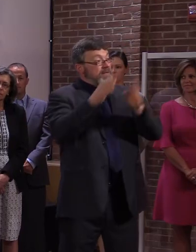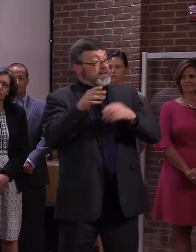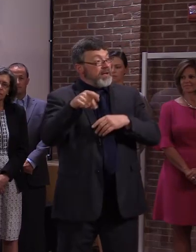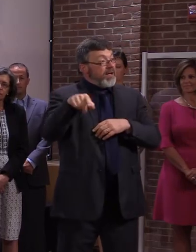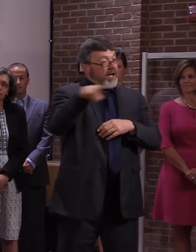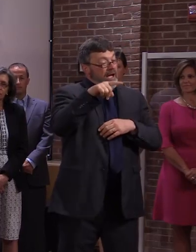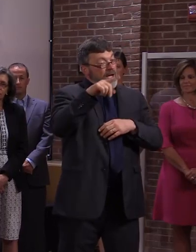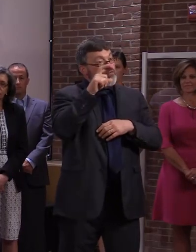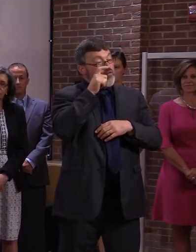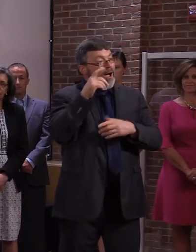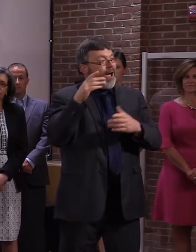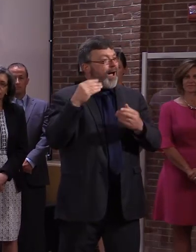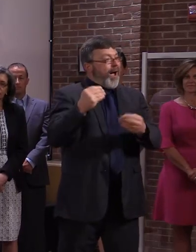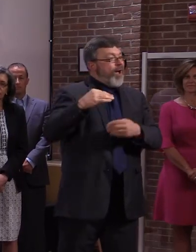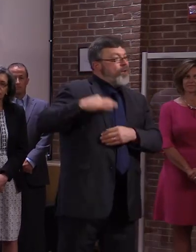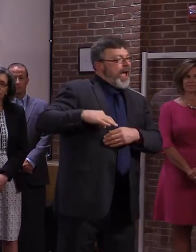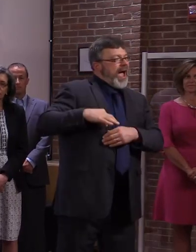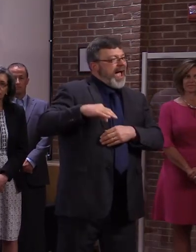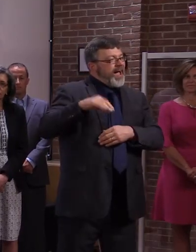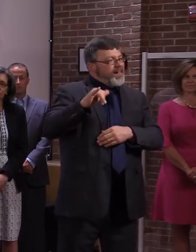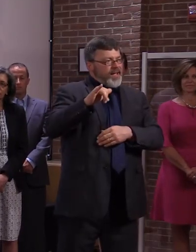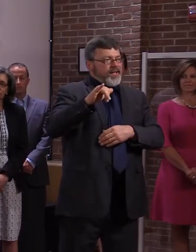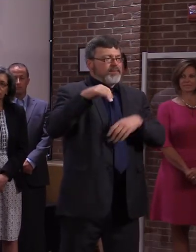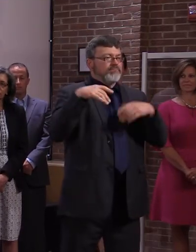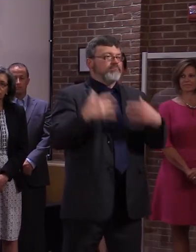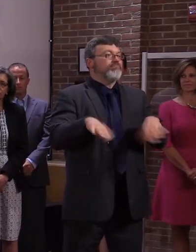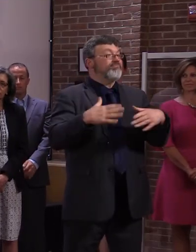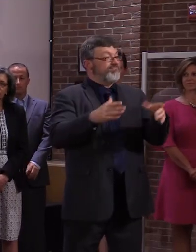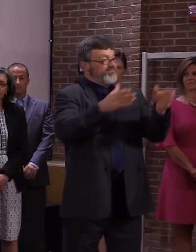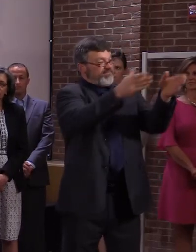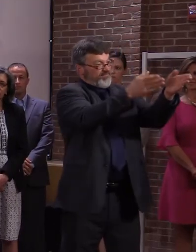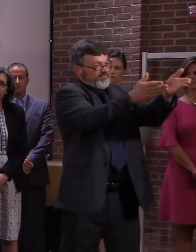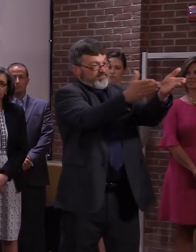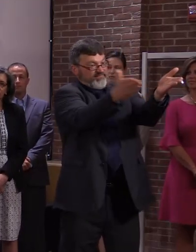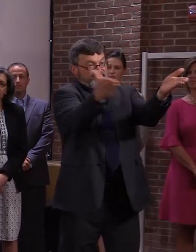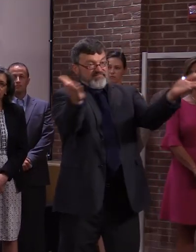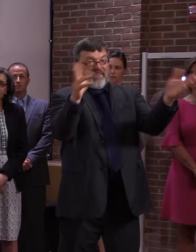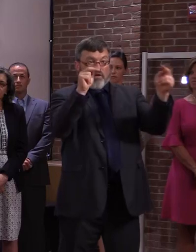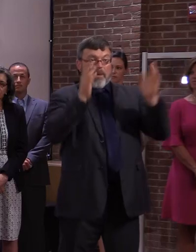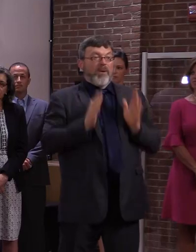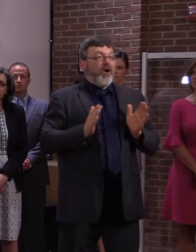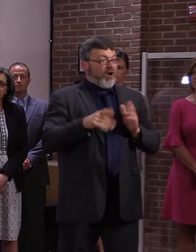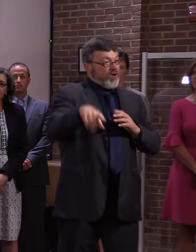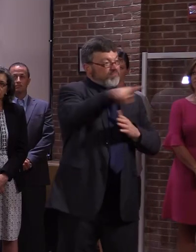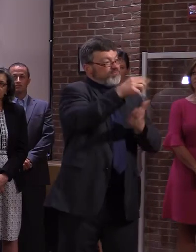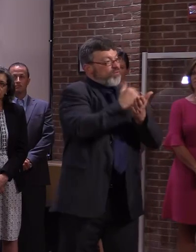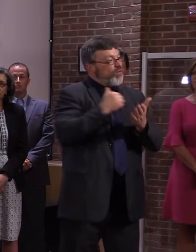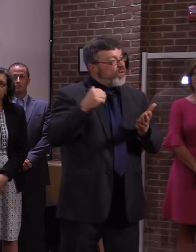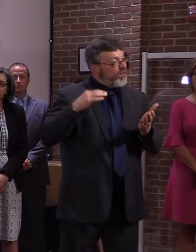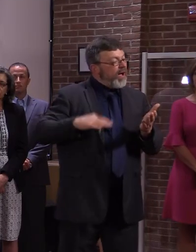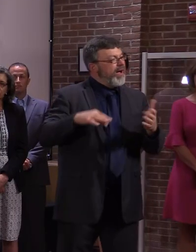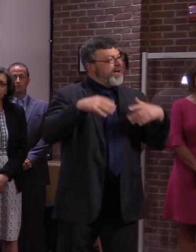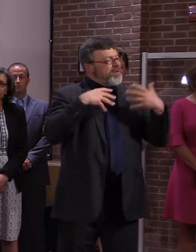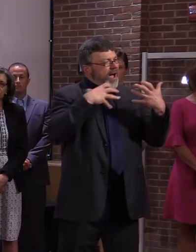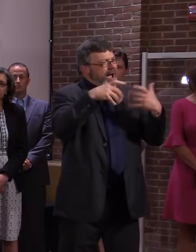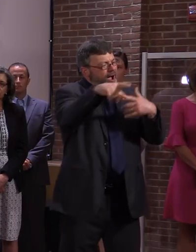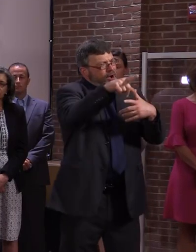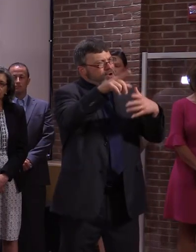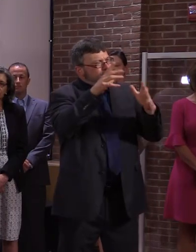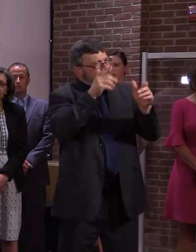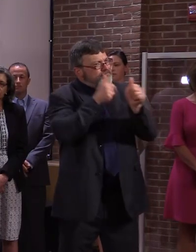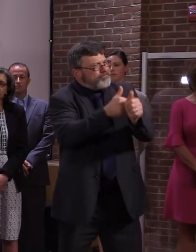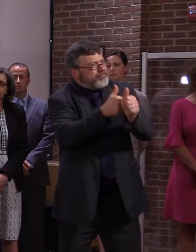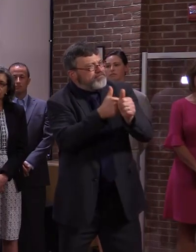are everyday Vermonters, those who wake up each morning wanting to do the right thing.